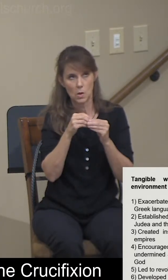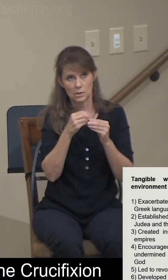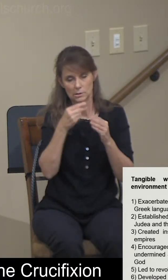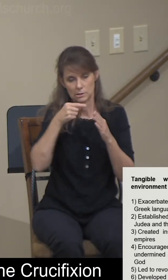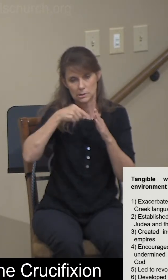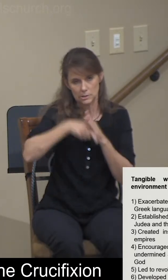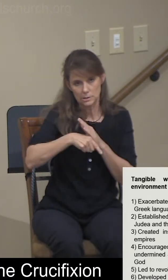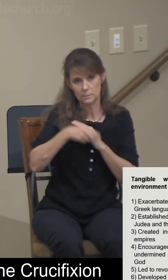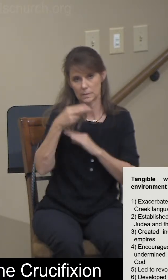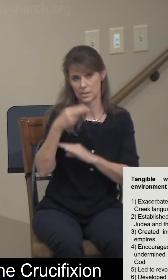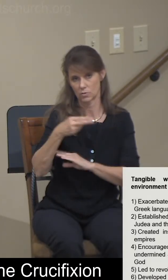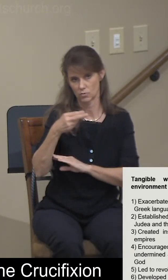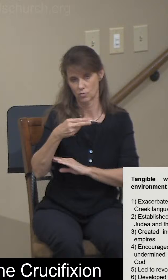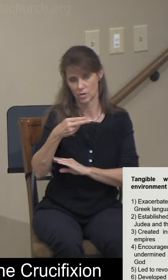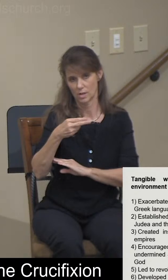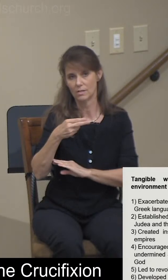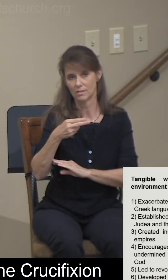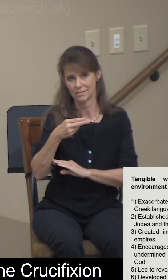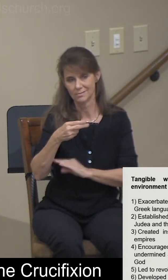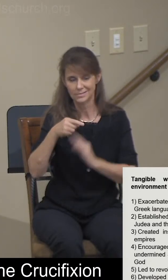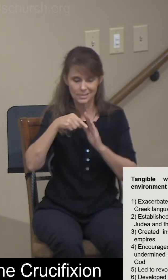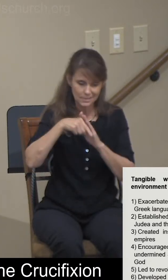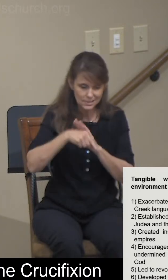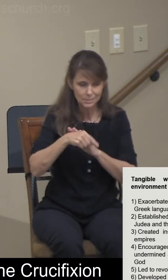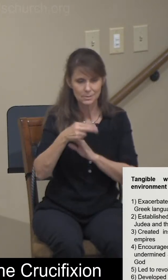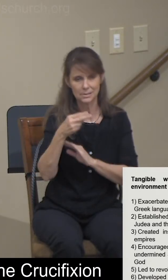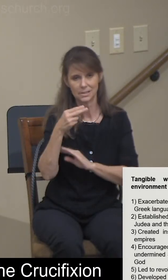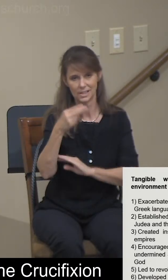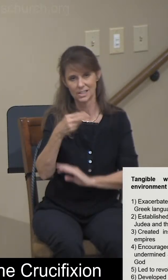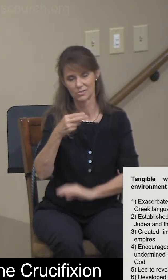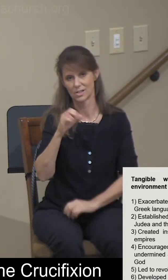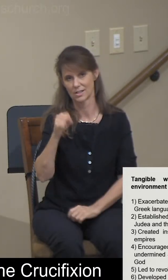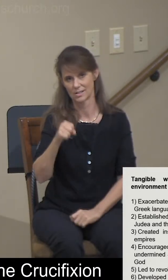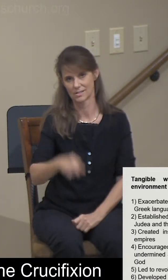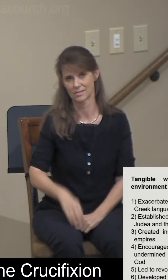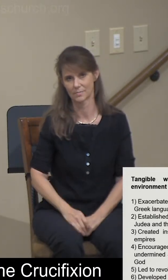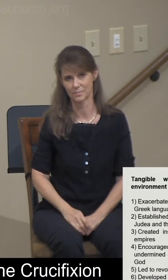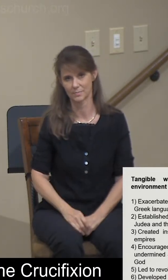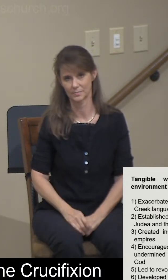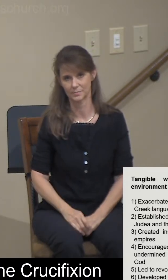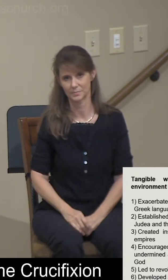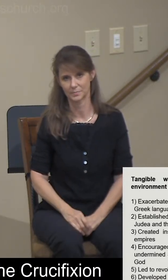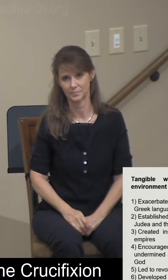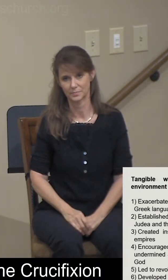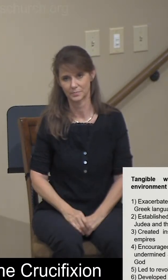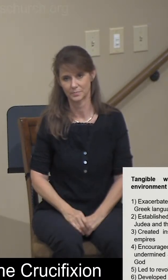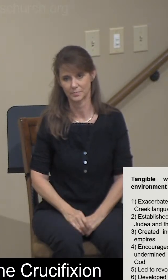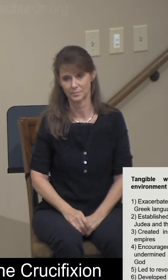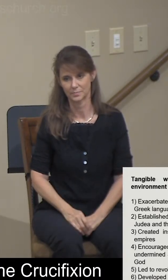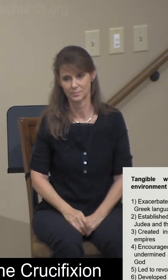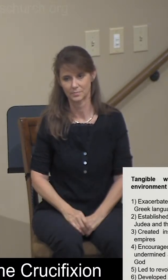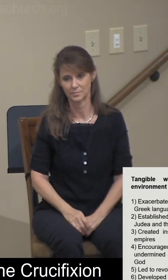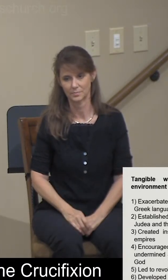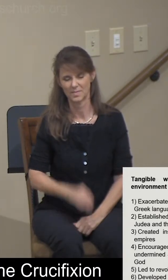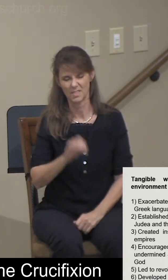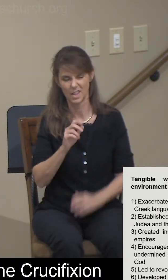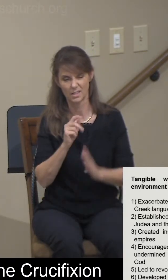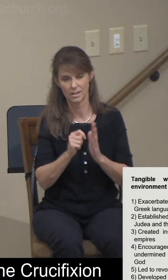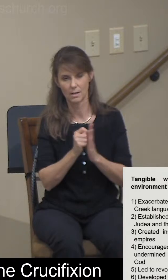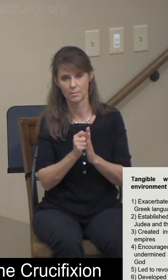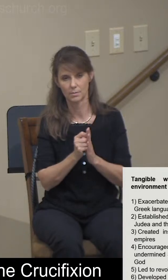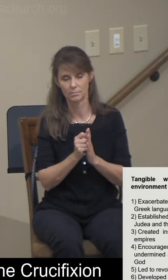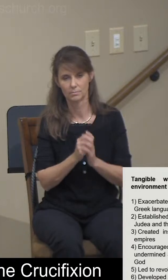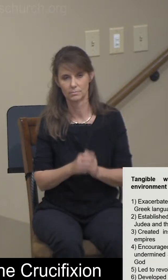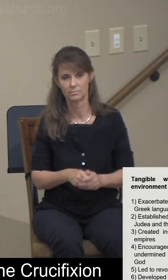It kind of dives deeply or somewhat into the historic nature of the period, but these first